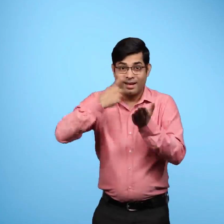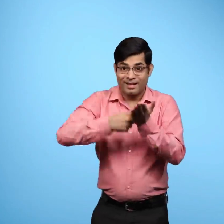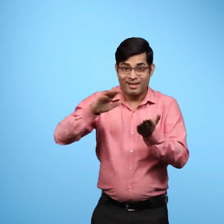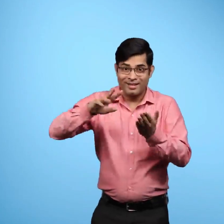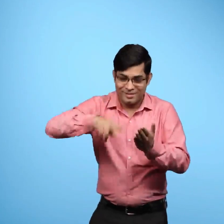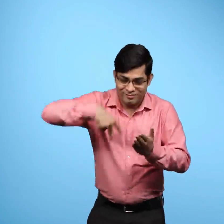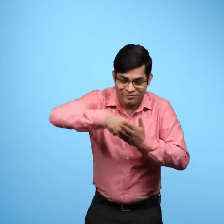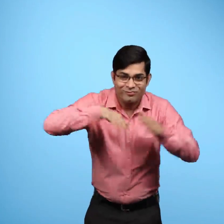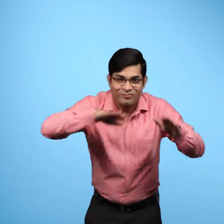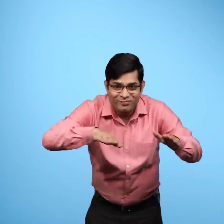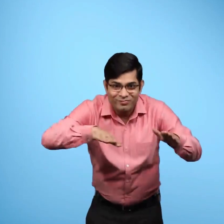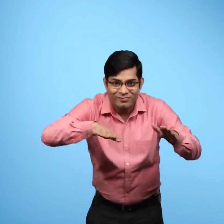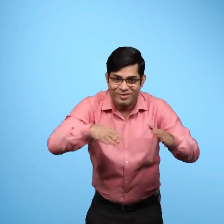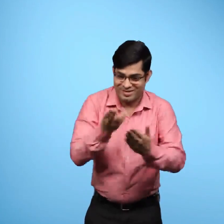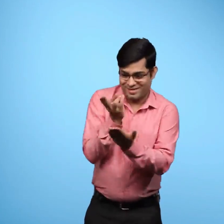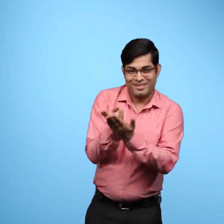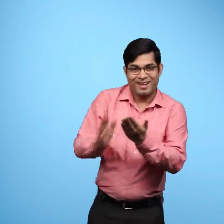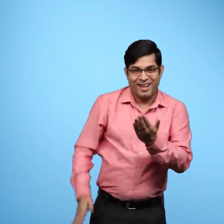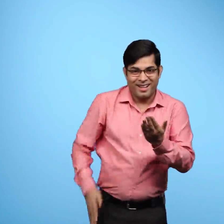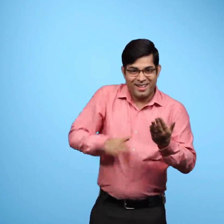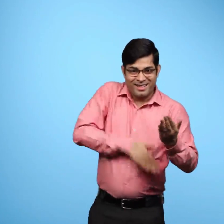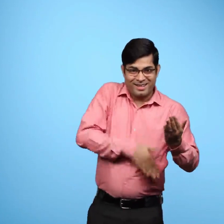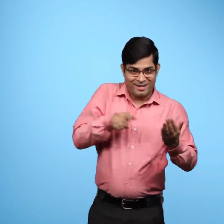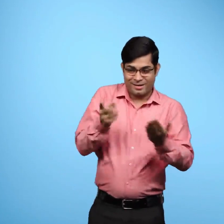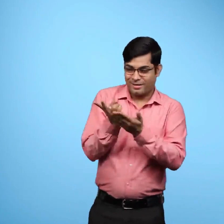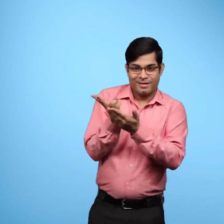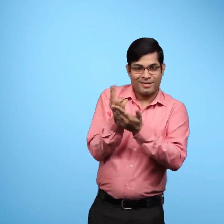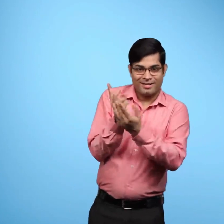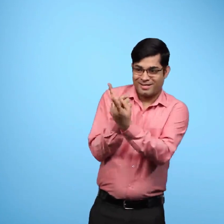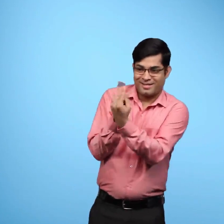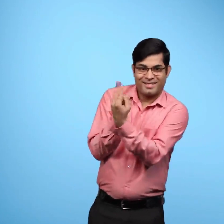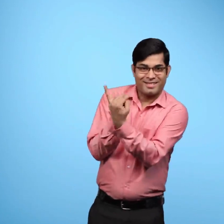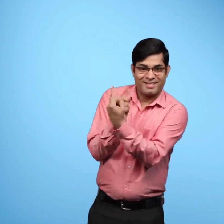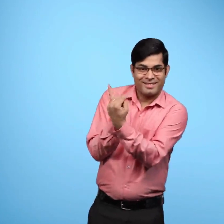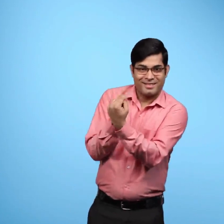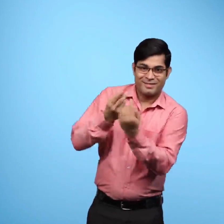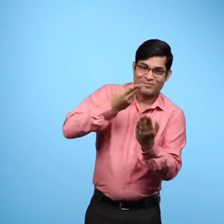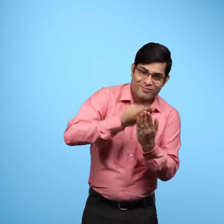Raima is lying on her stomach and her legs are bent upward.